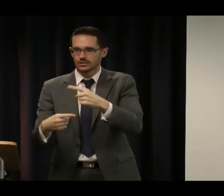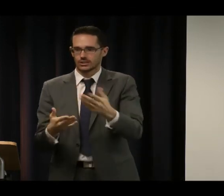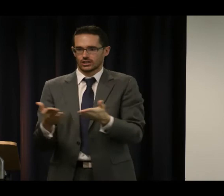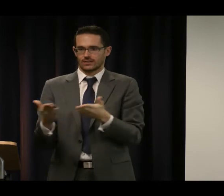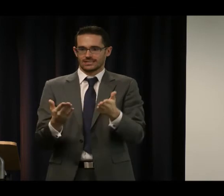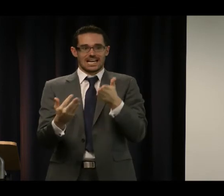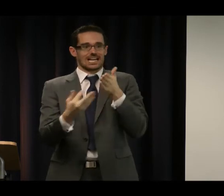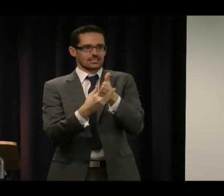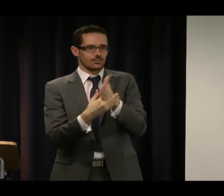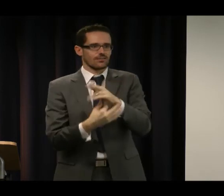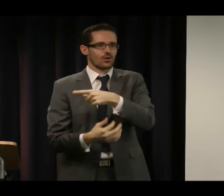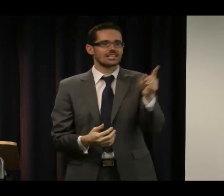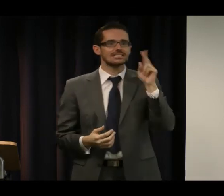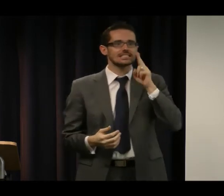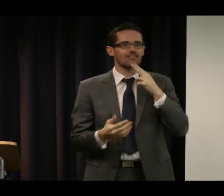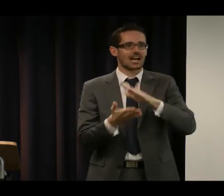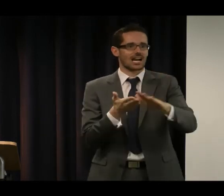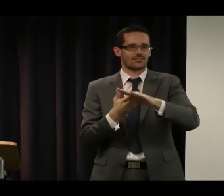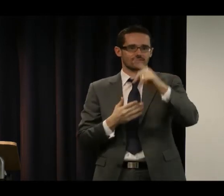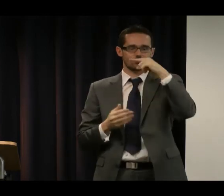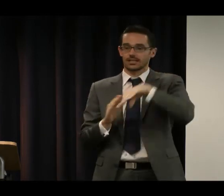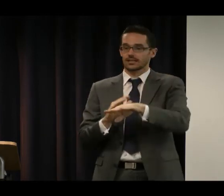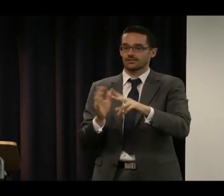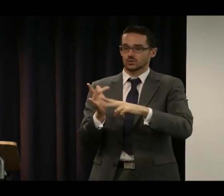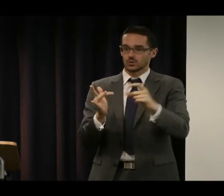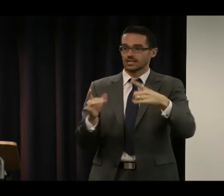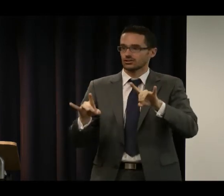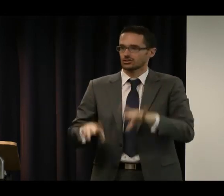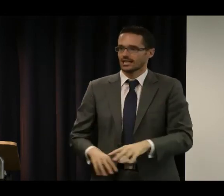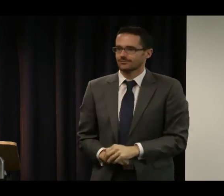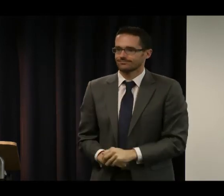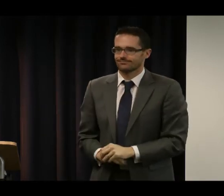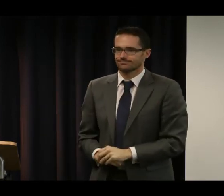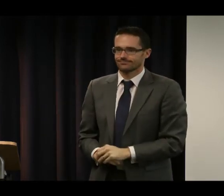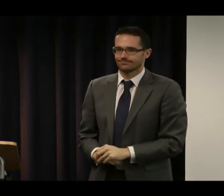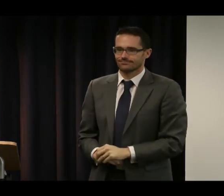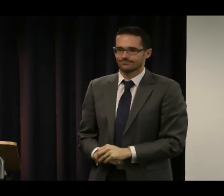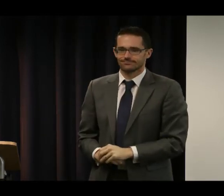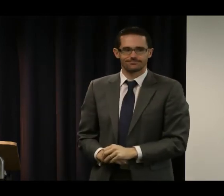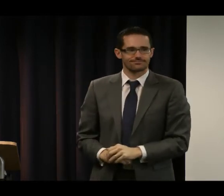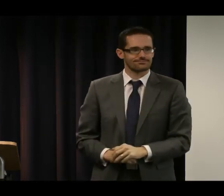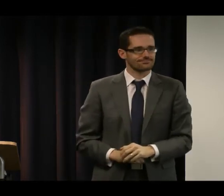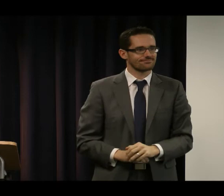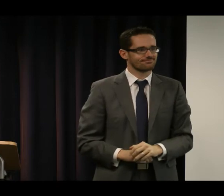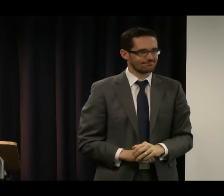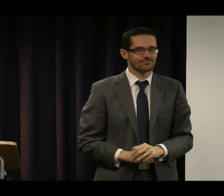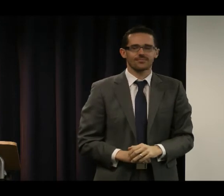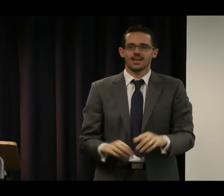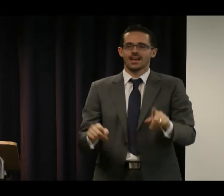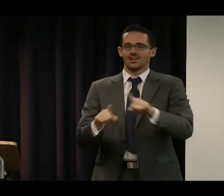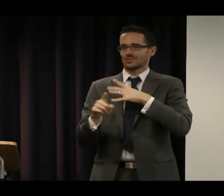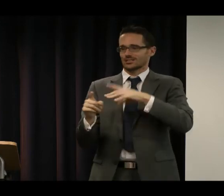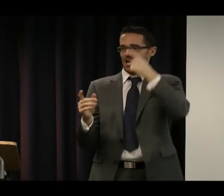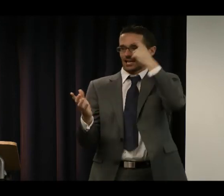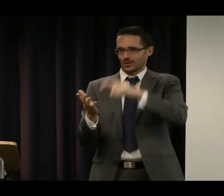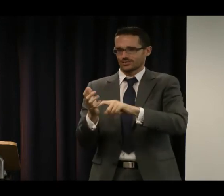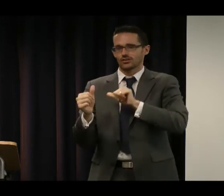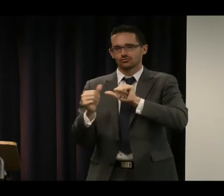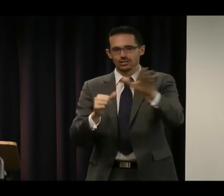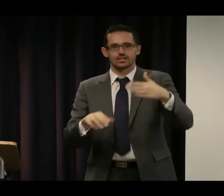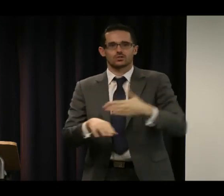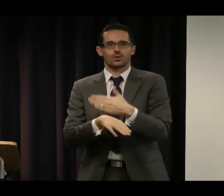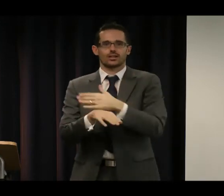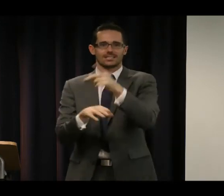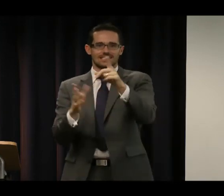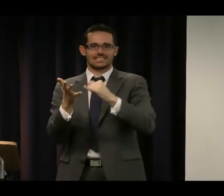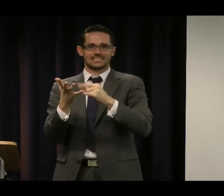to ensuring that your information and services are accessible for deaf and hard of hearing people in Victoria, as well as Australia. And I